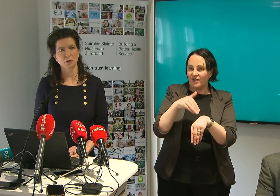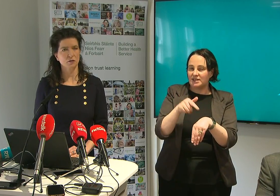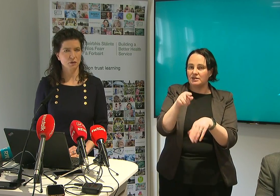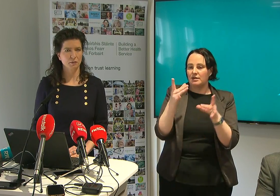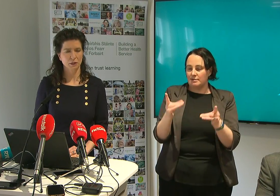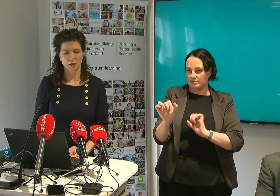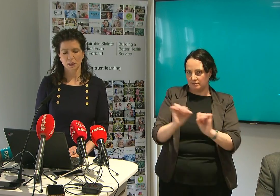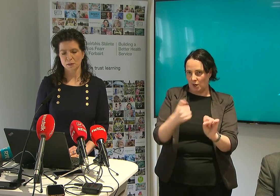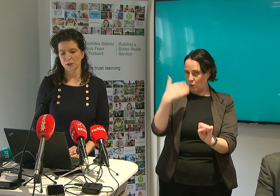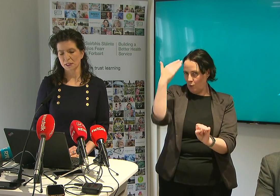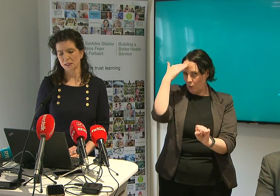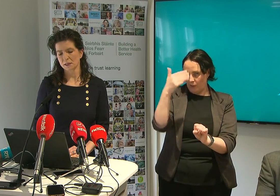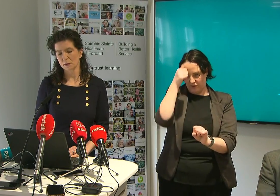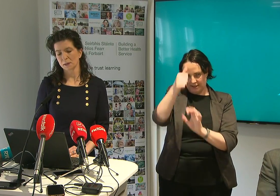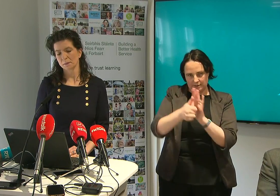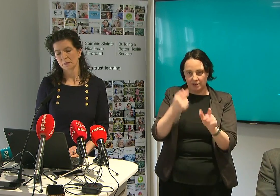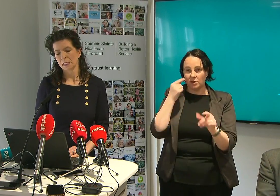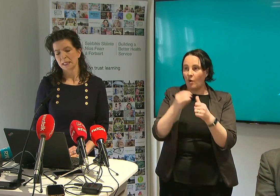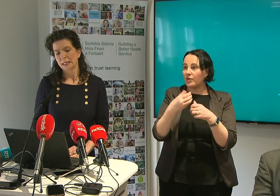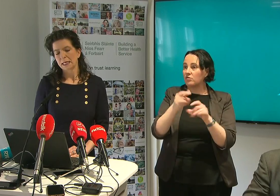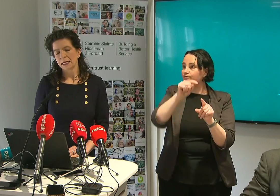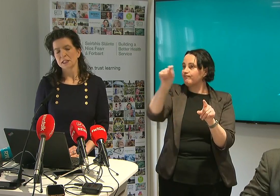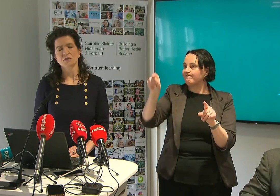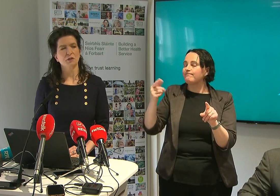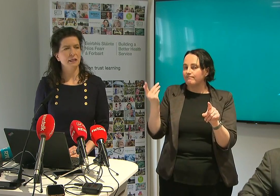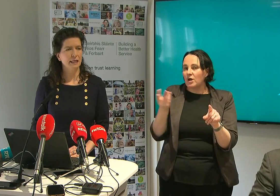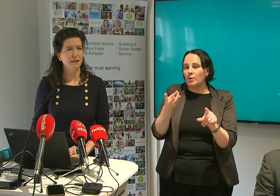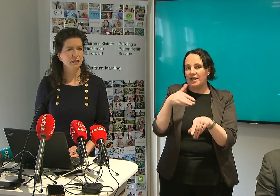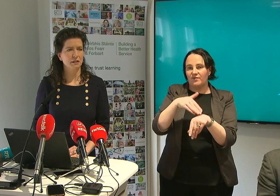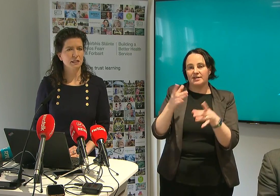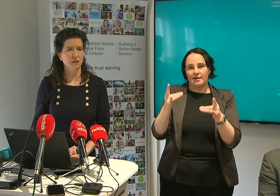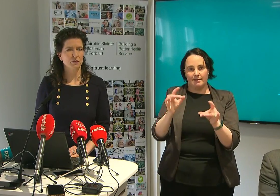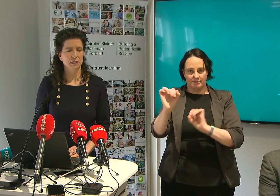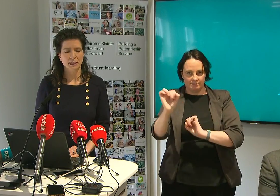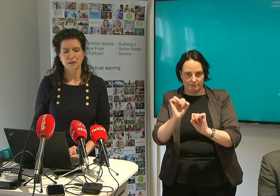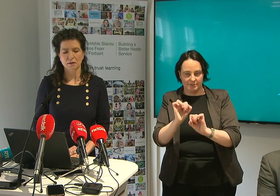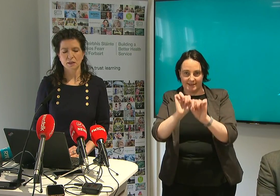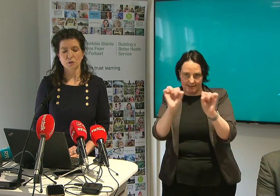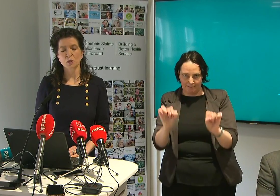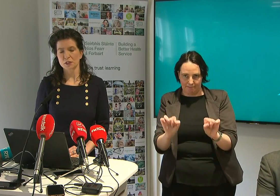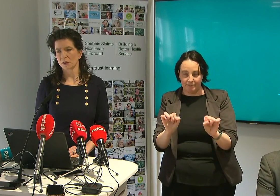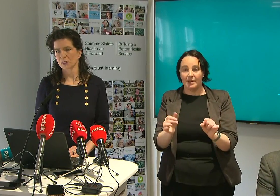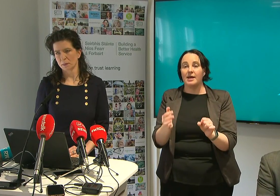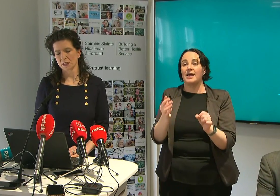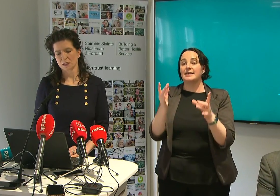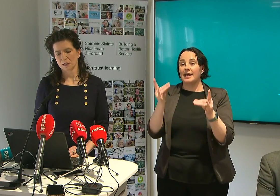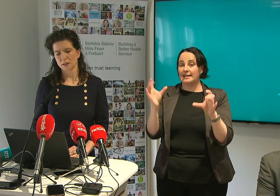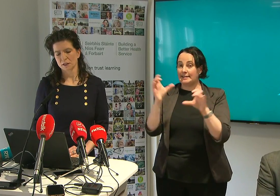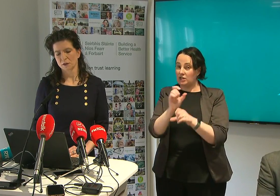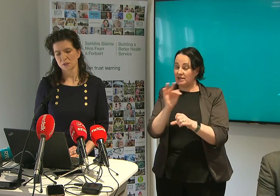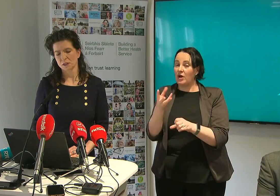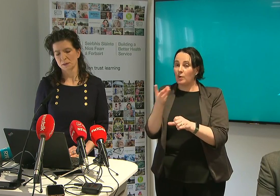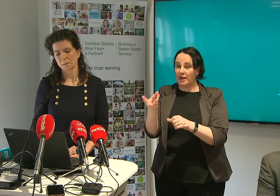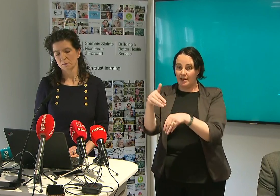services. We know that from experience elsewhere. And if there are healthcare staff, that will also have an impact on